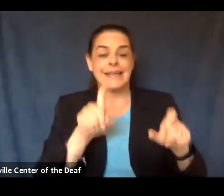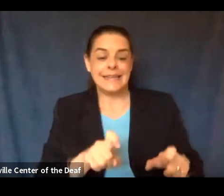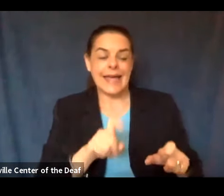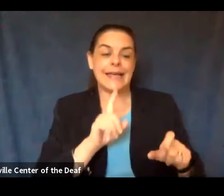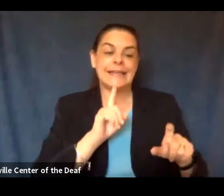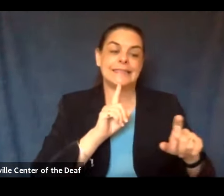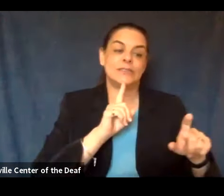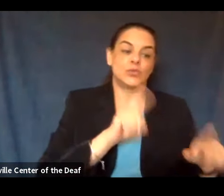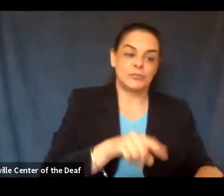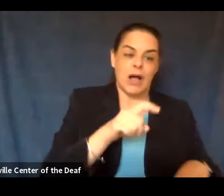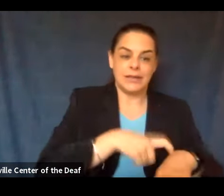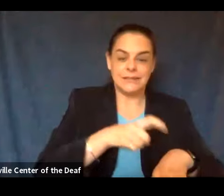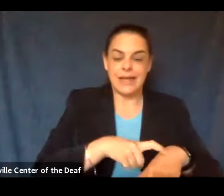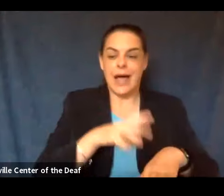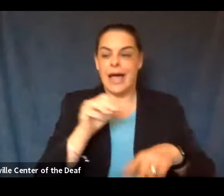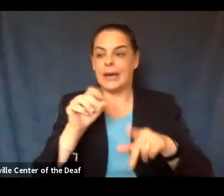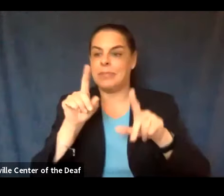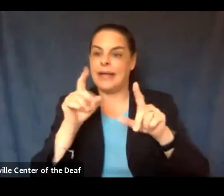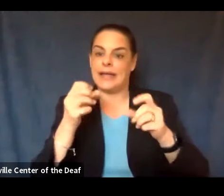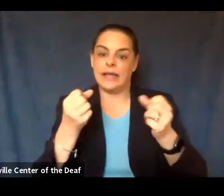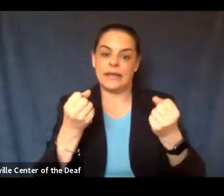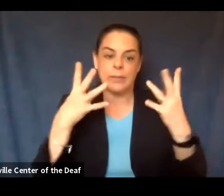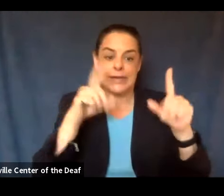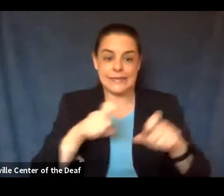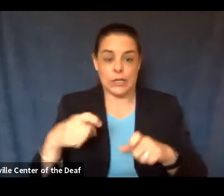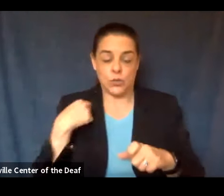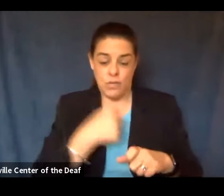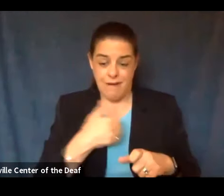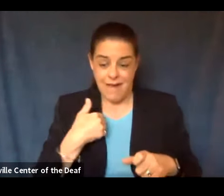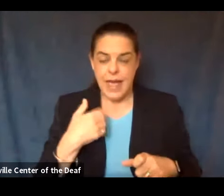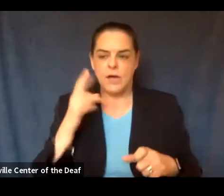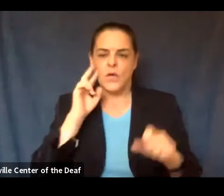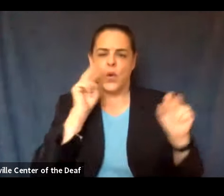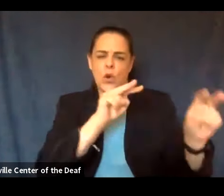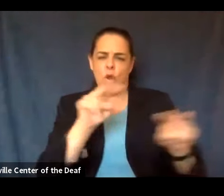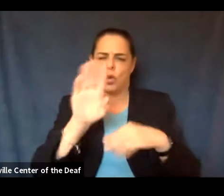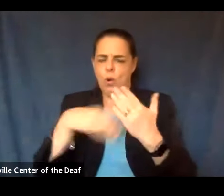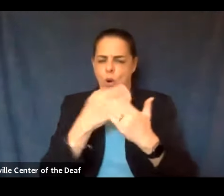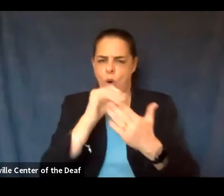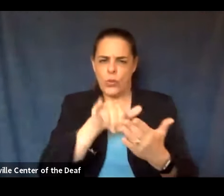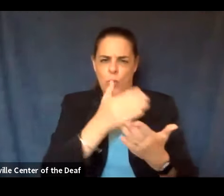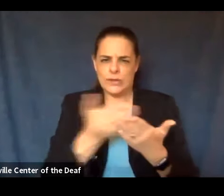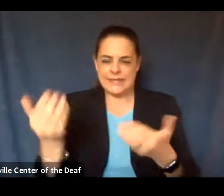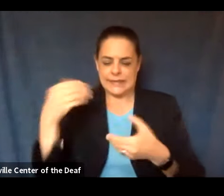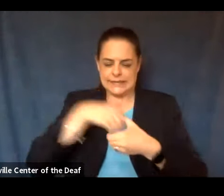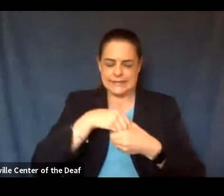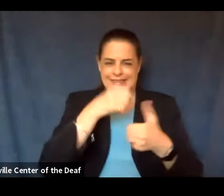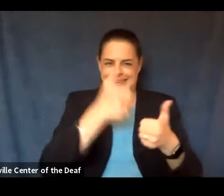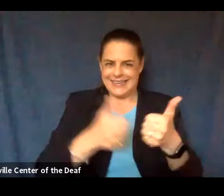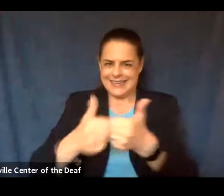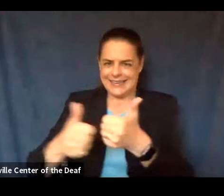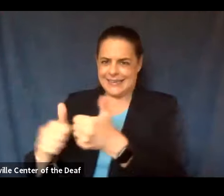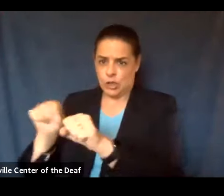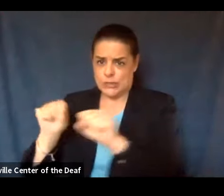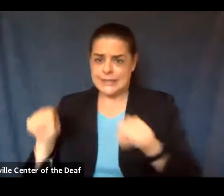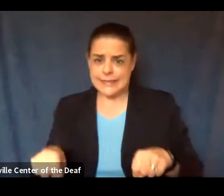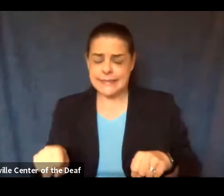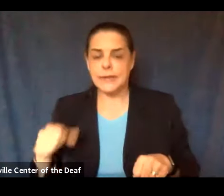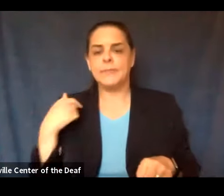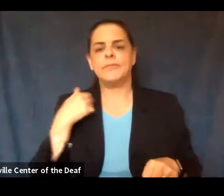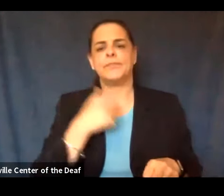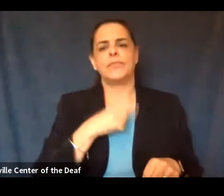capacity. We are also looking at all of those things on a more granular level internally within each system. We believe